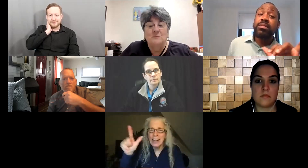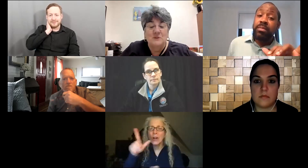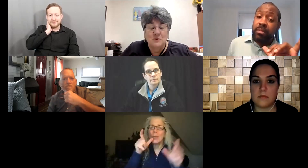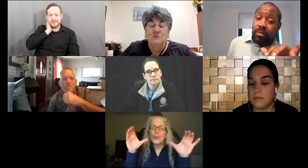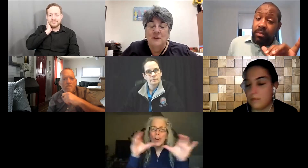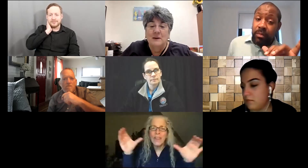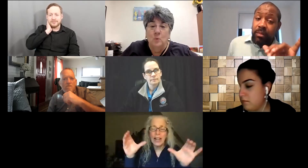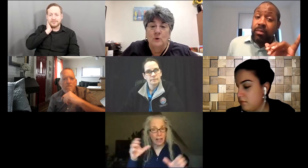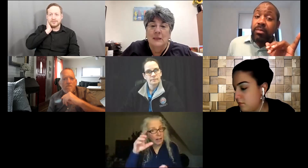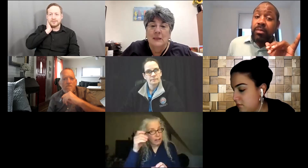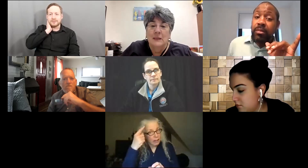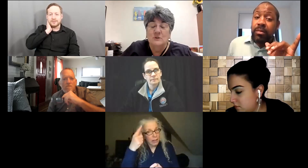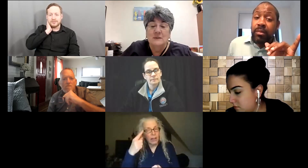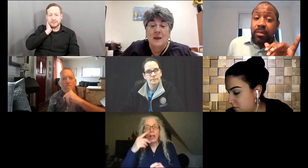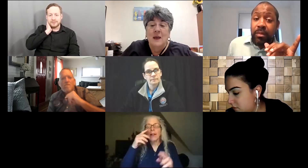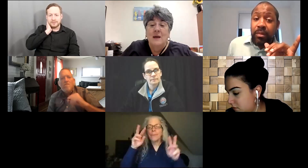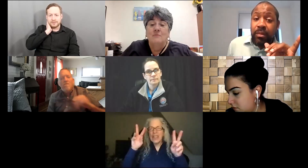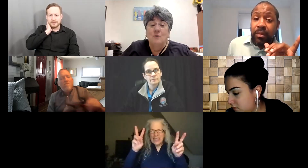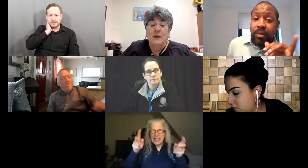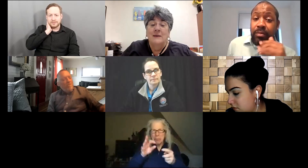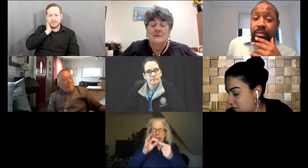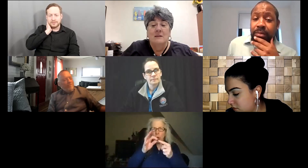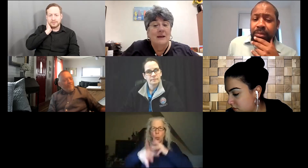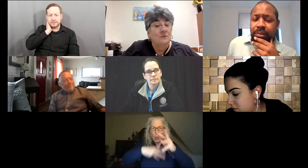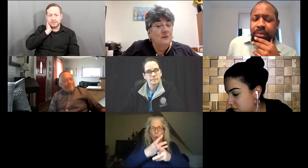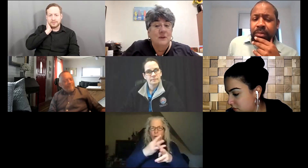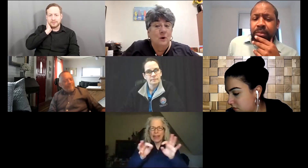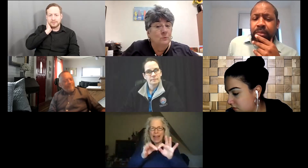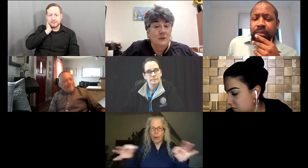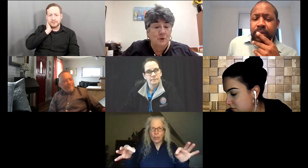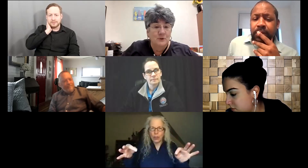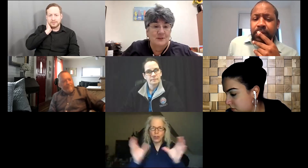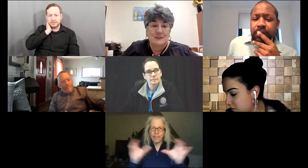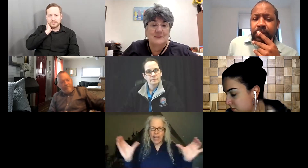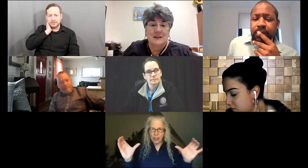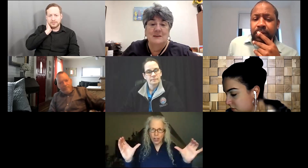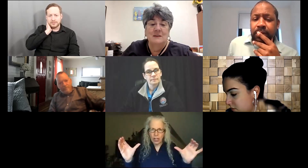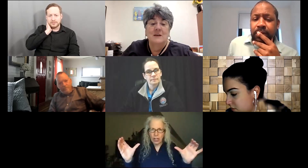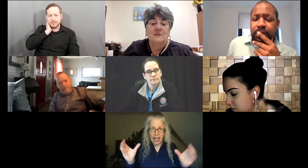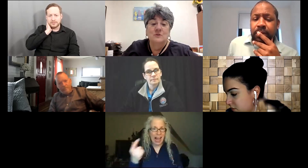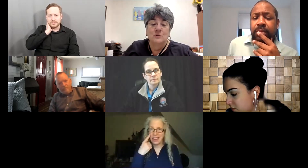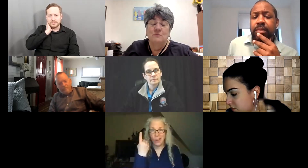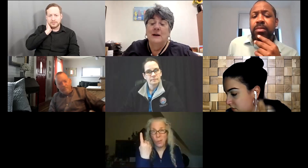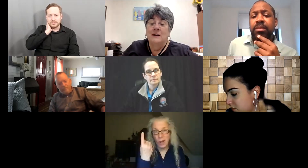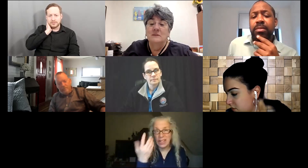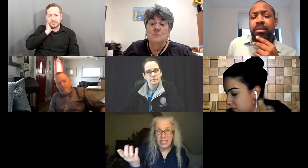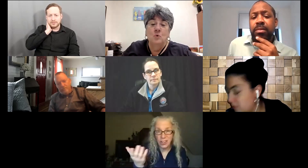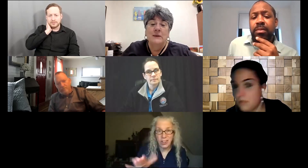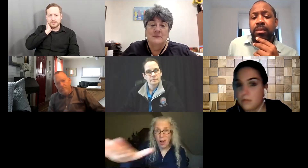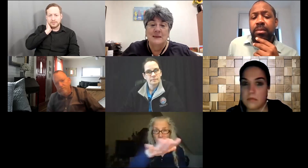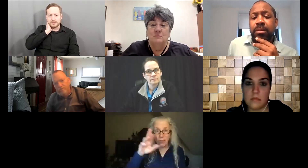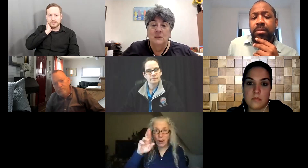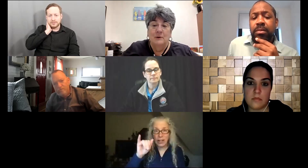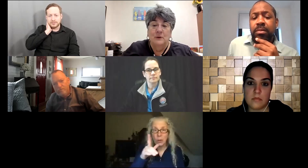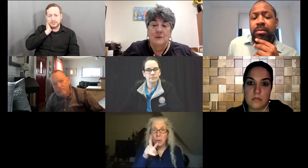You have to be certified in world languages for ASL. I think the only person in the state certified at this point